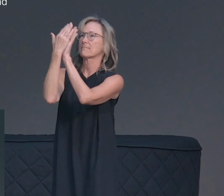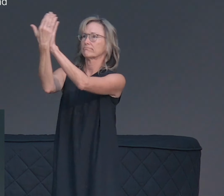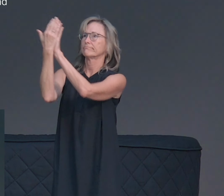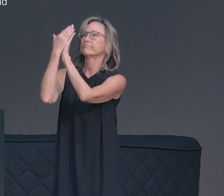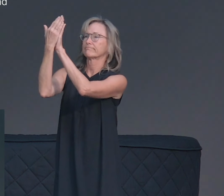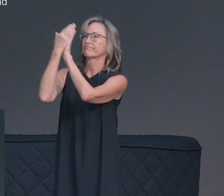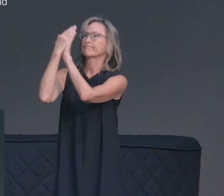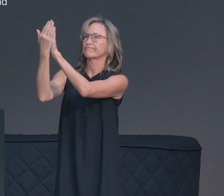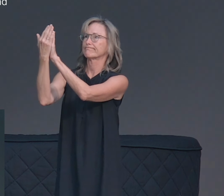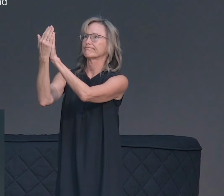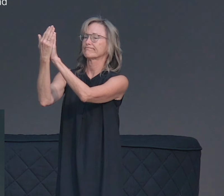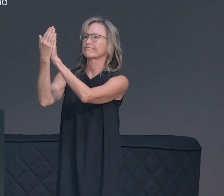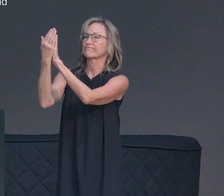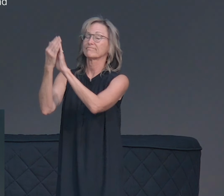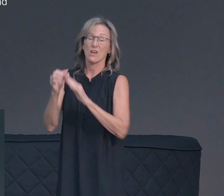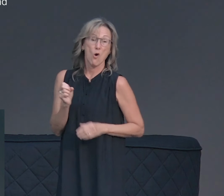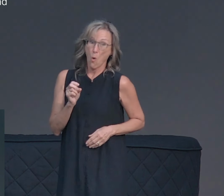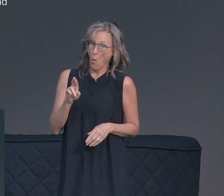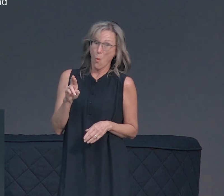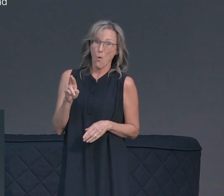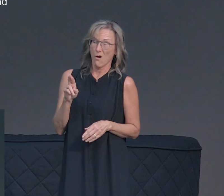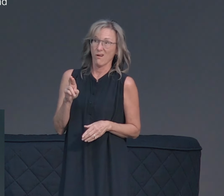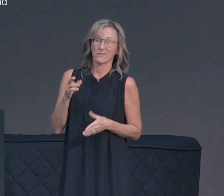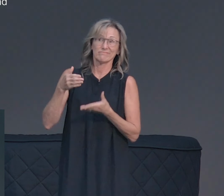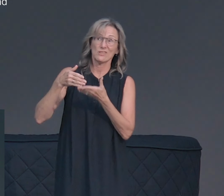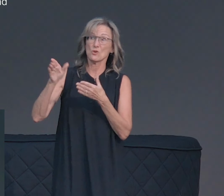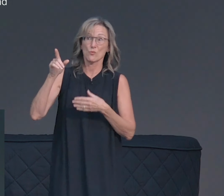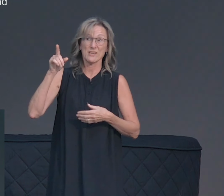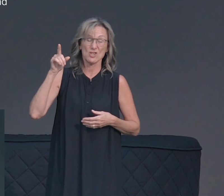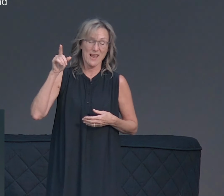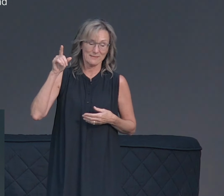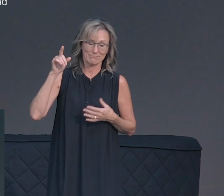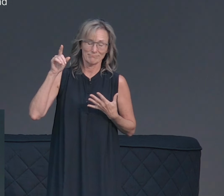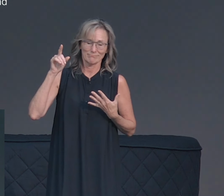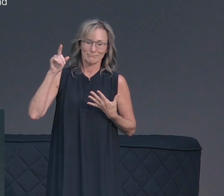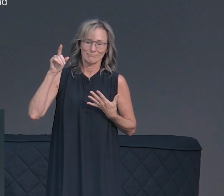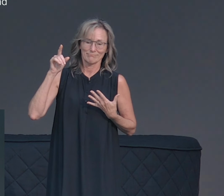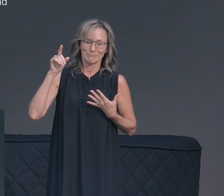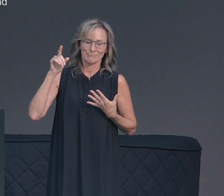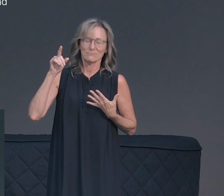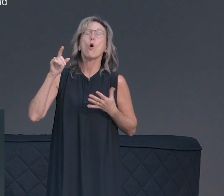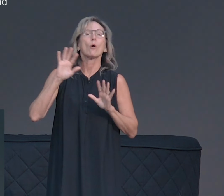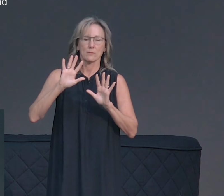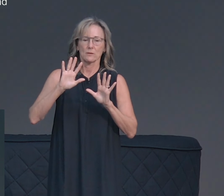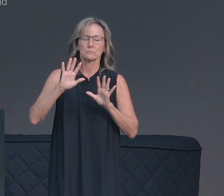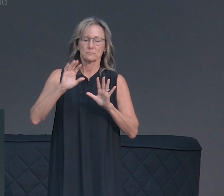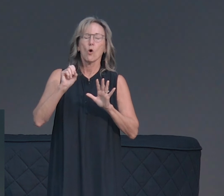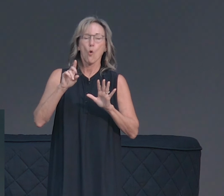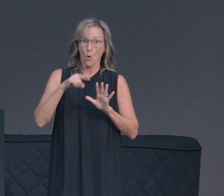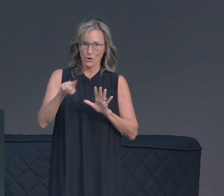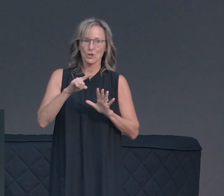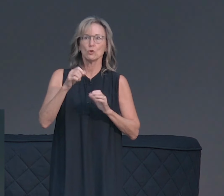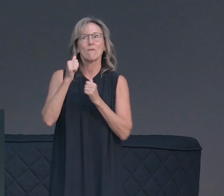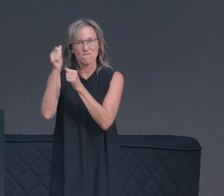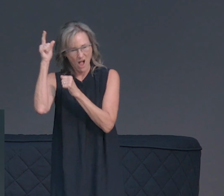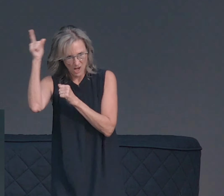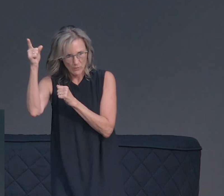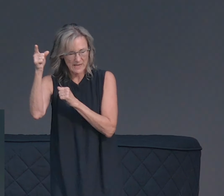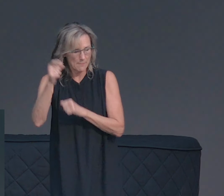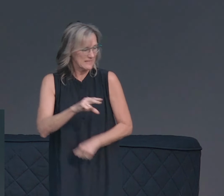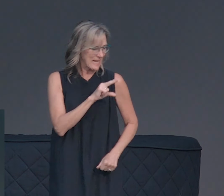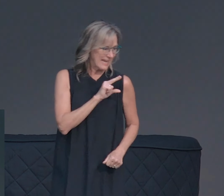Or are you undivided as you reject the desires of the flesh to follow Him? Paul tells us how